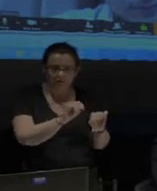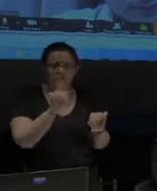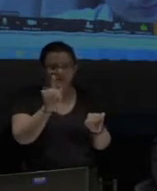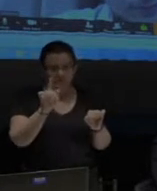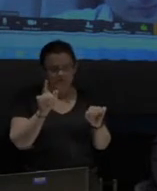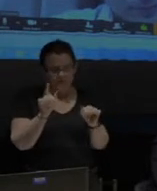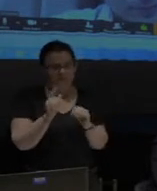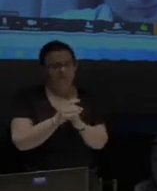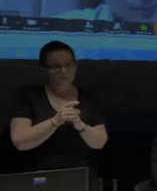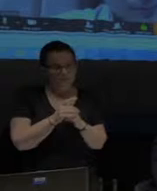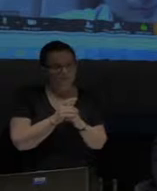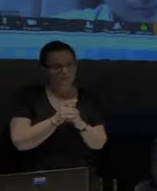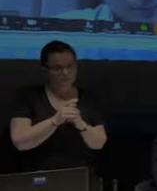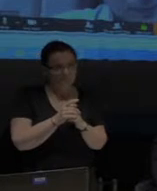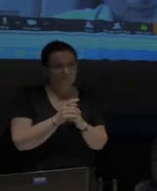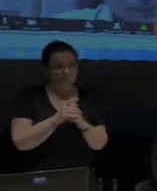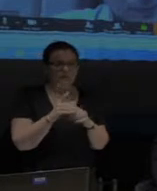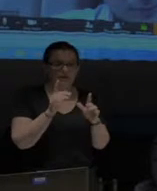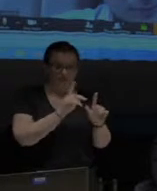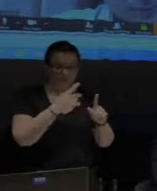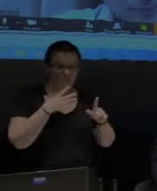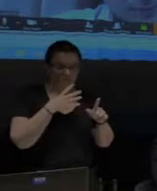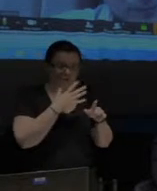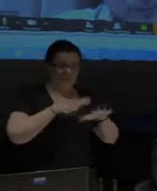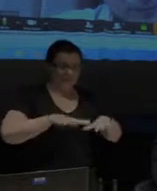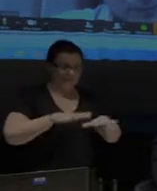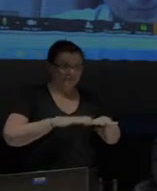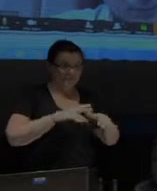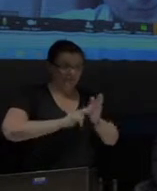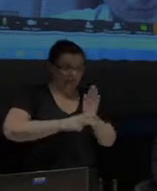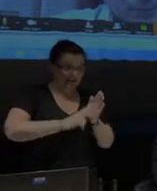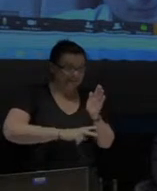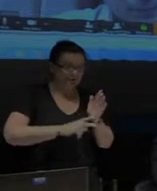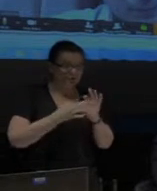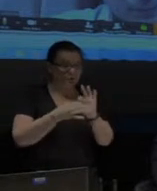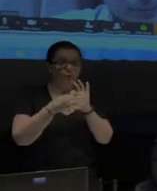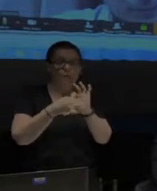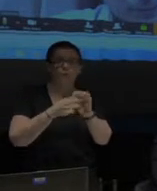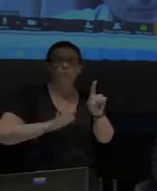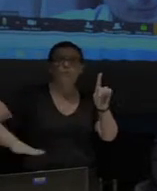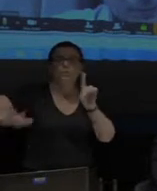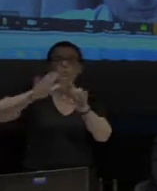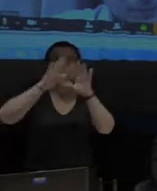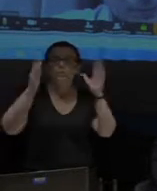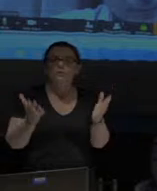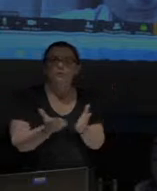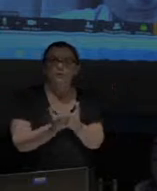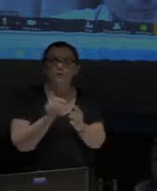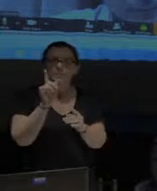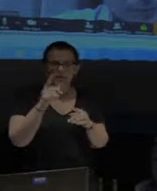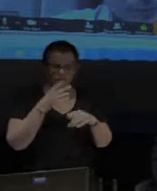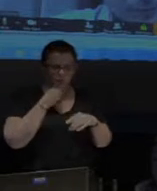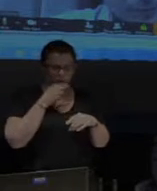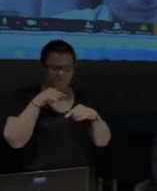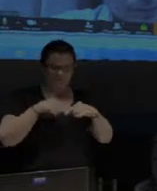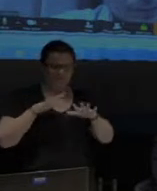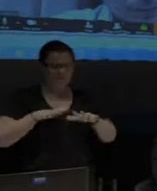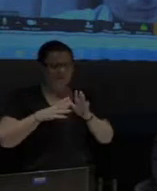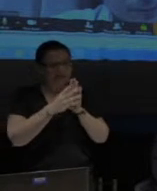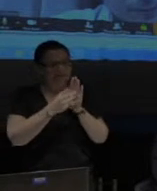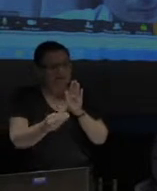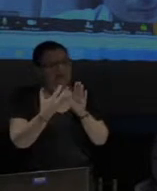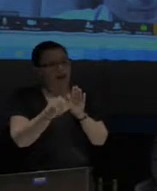how British organisations who interact internationally, but also it's Britain as a liberal democracy who has certain responsibilities